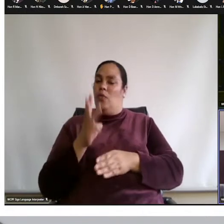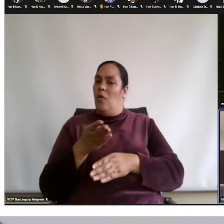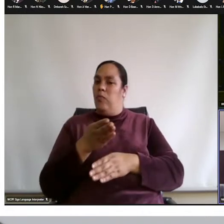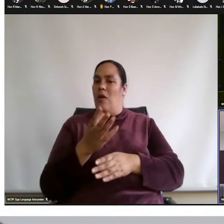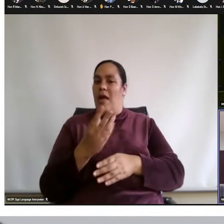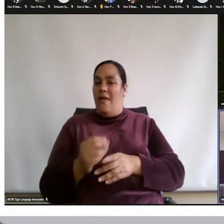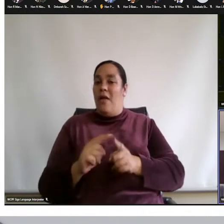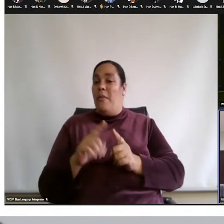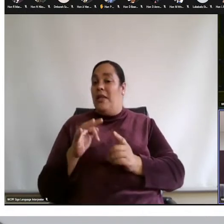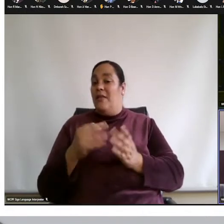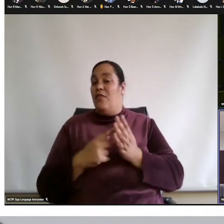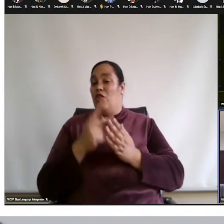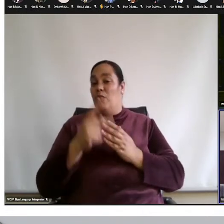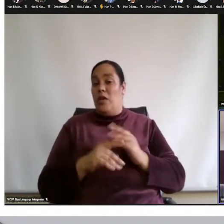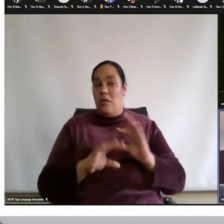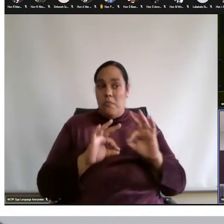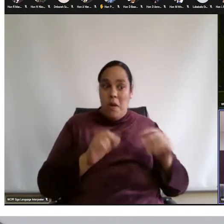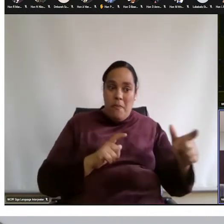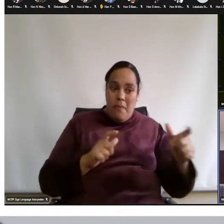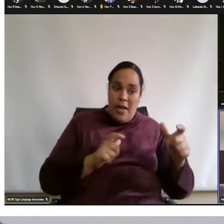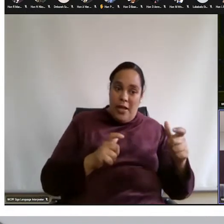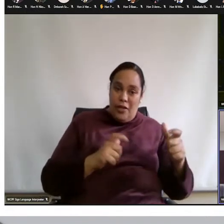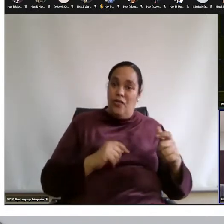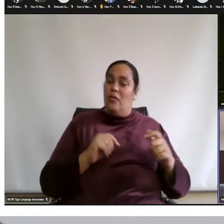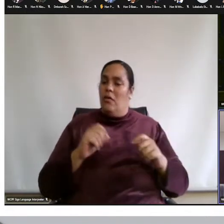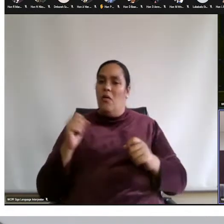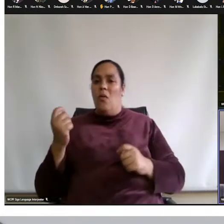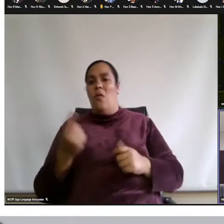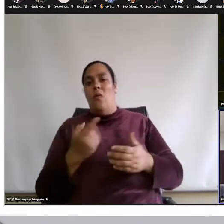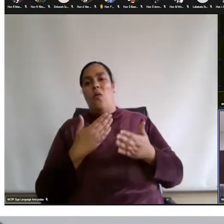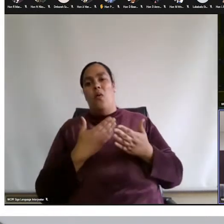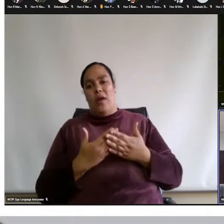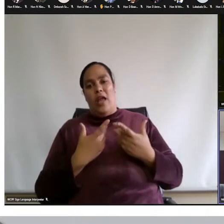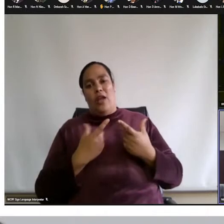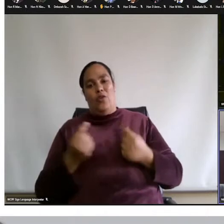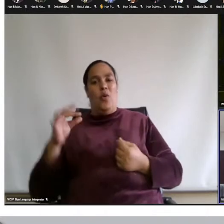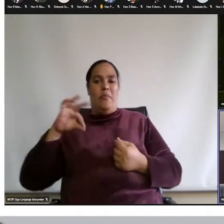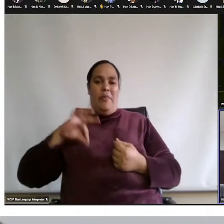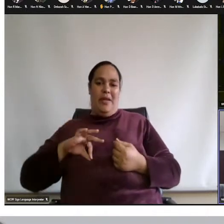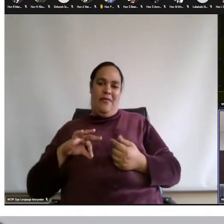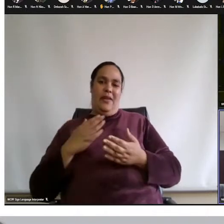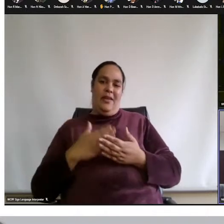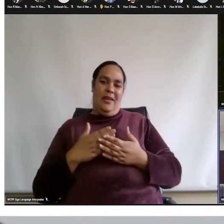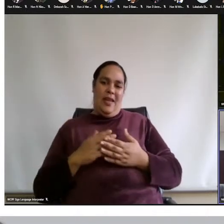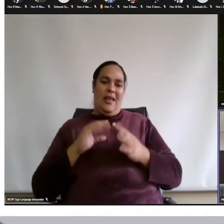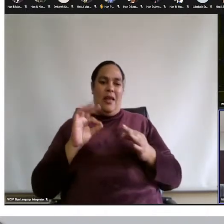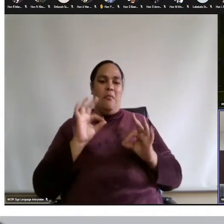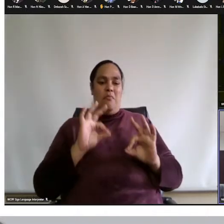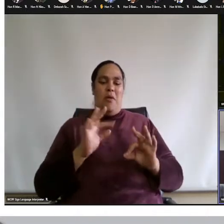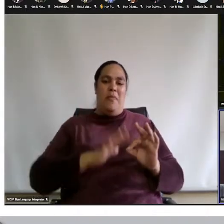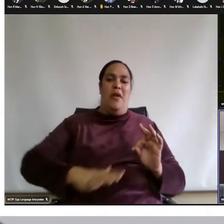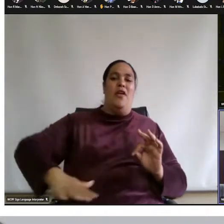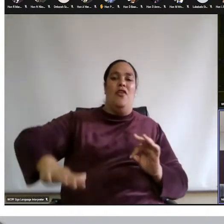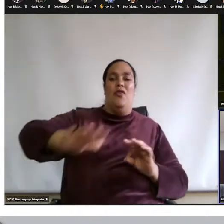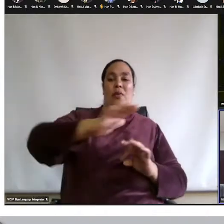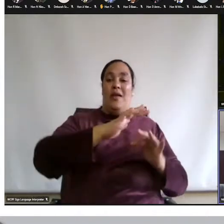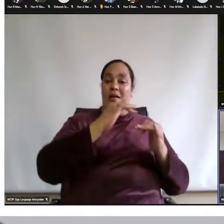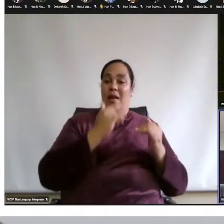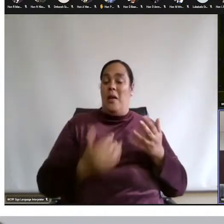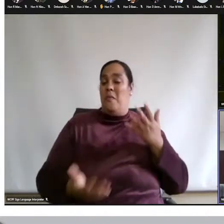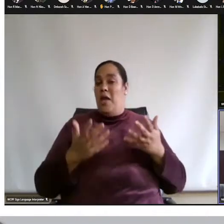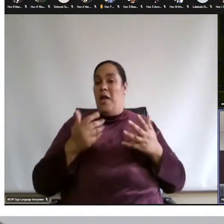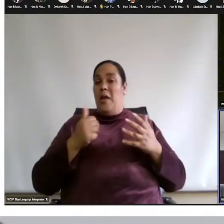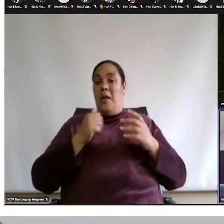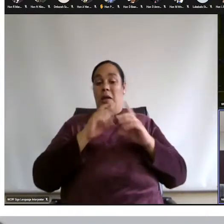if this project is properly managed, everybody can collectively benefit in that particular area. Now, my